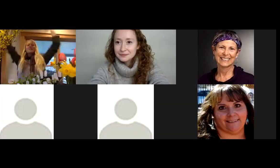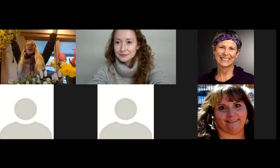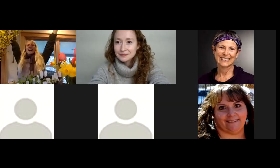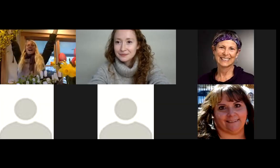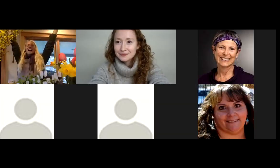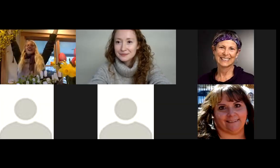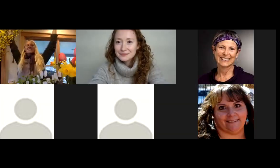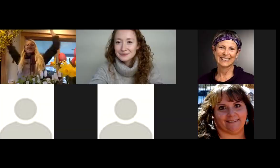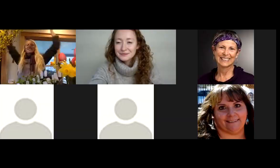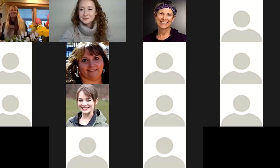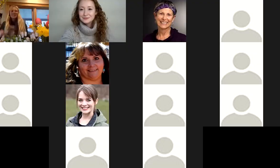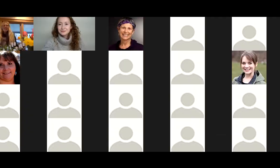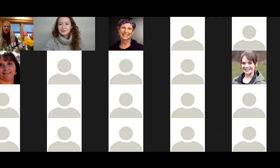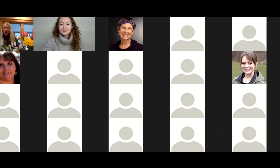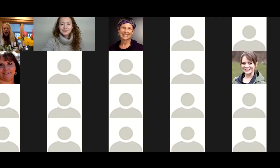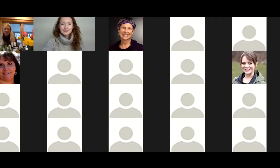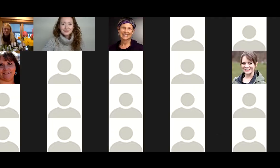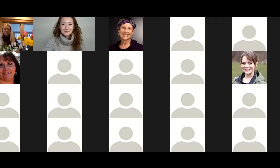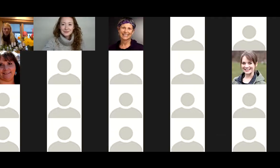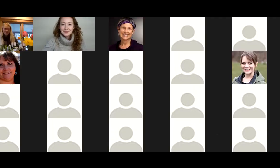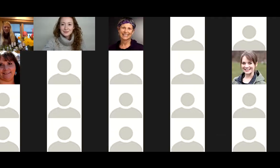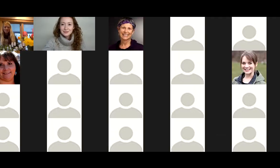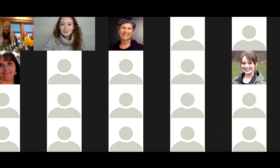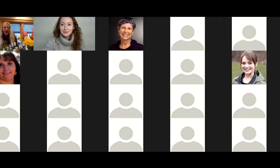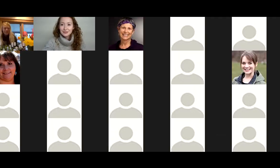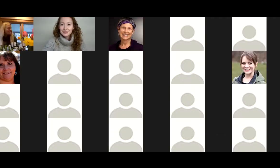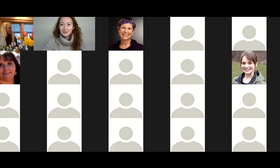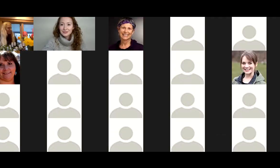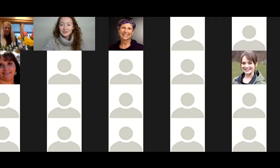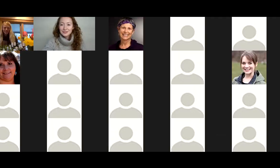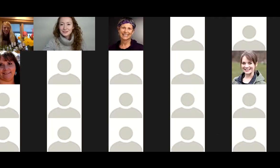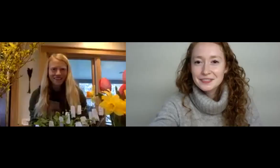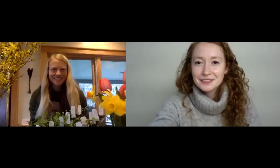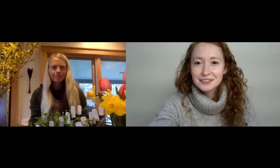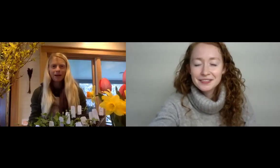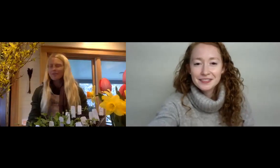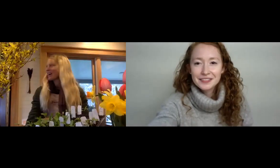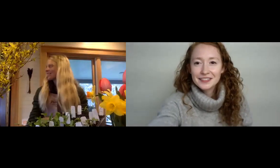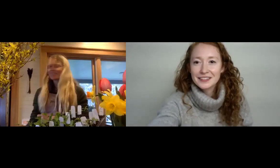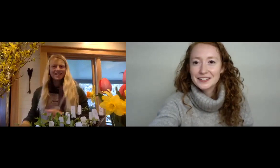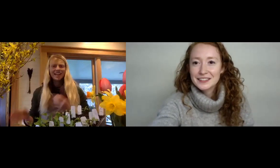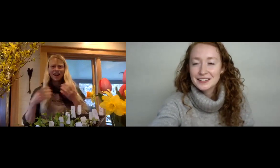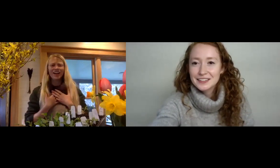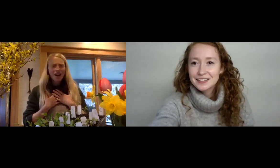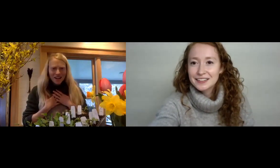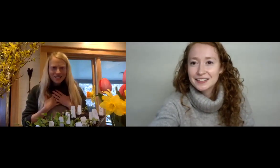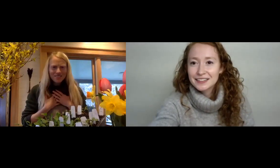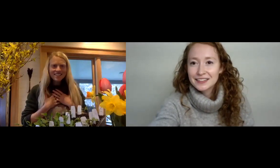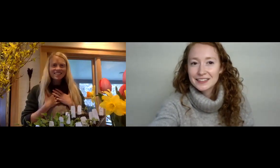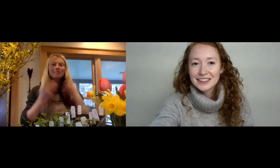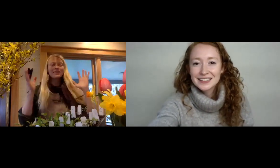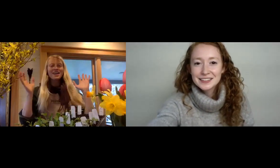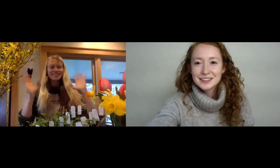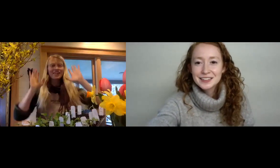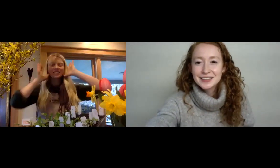Welcome, friends. Good afternoon, good evening. Happy spring, despite the fact there